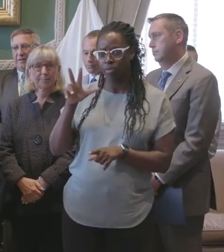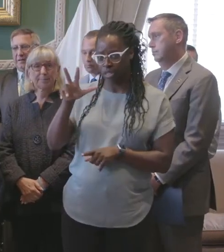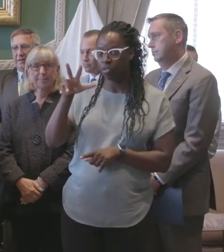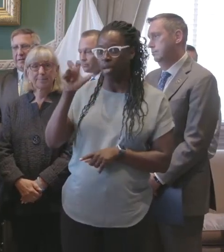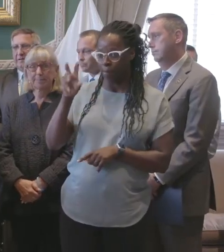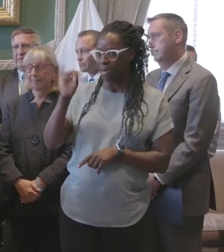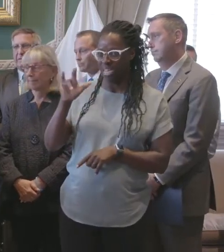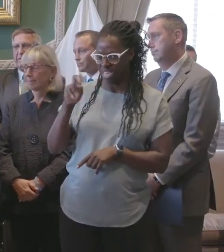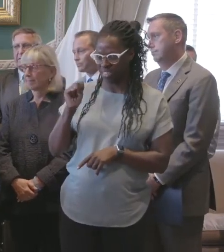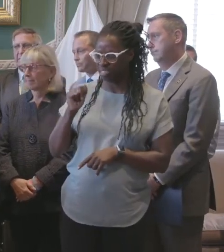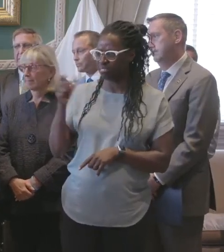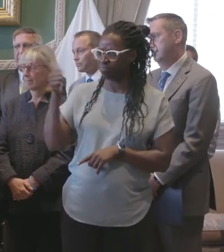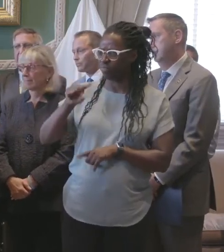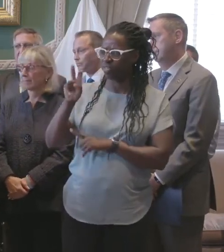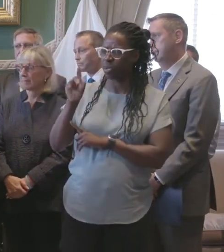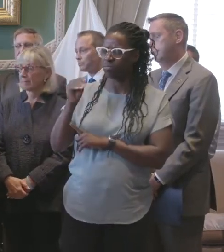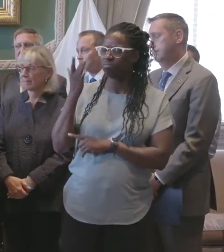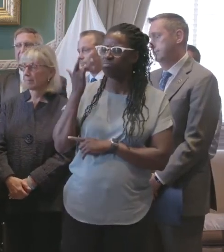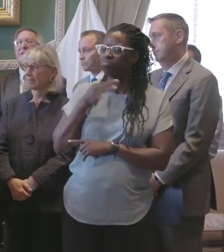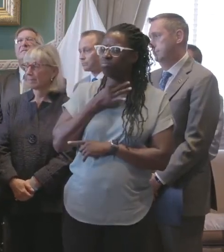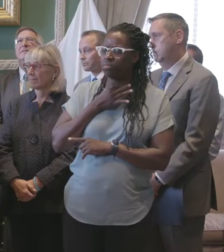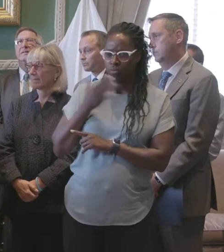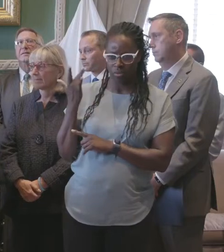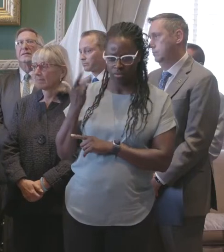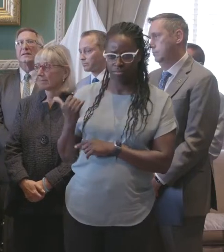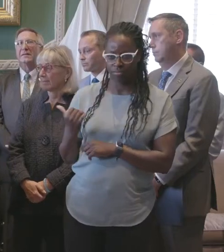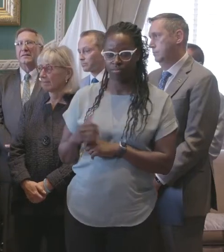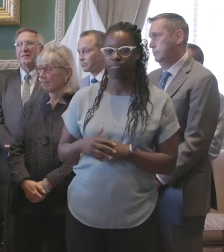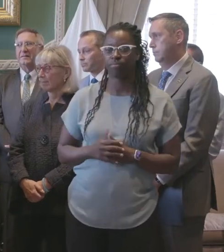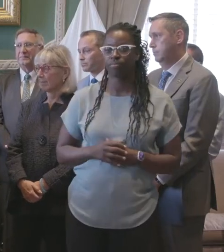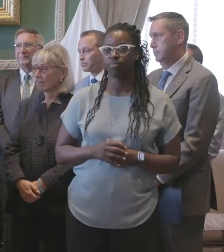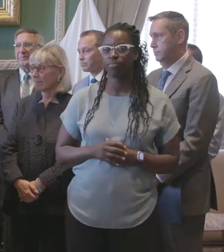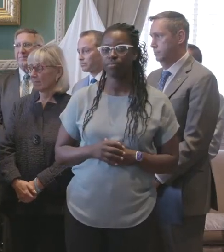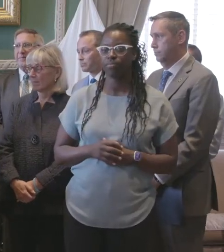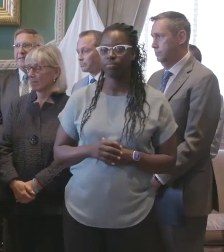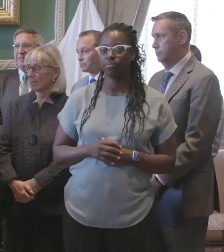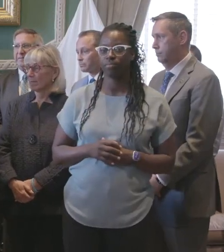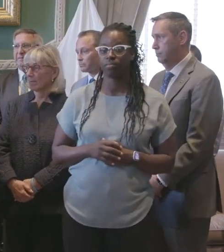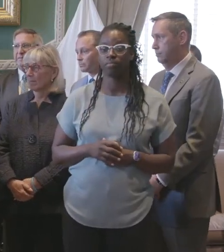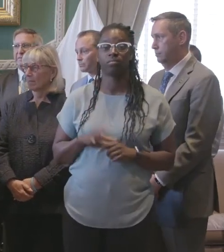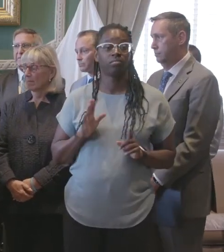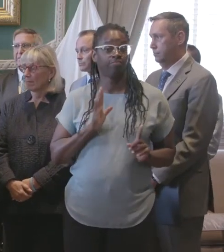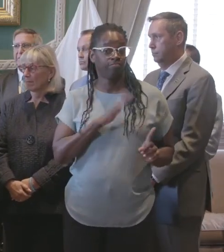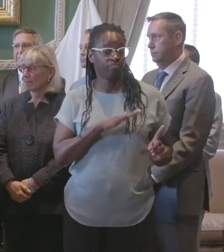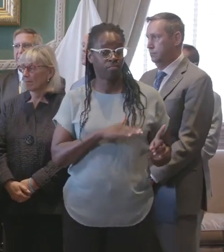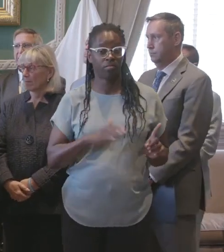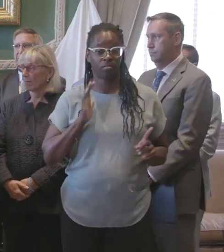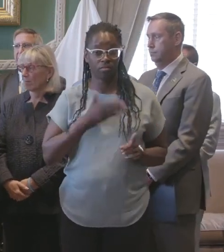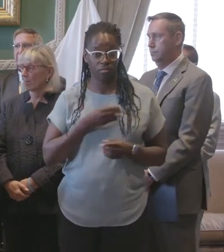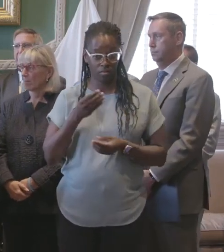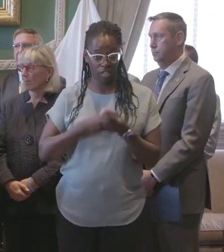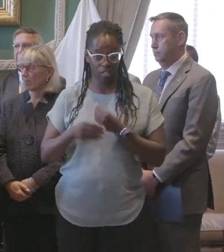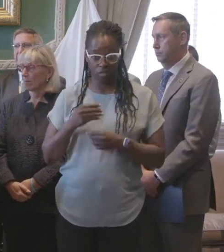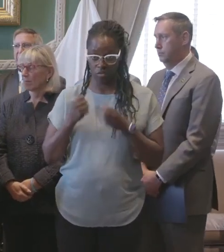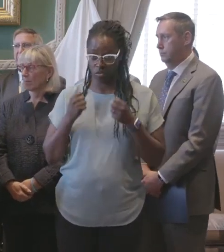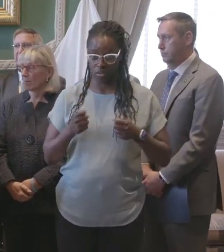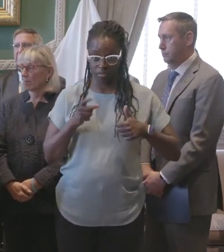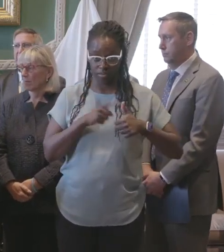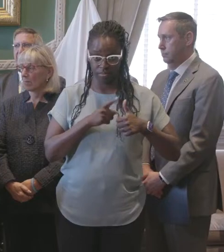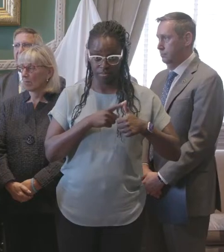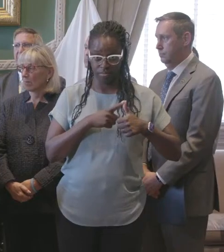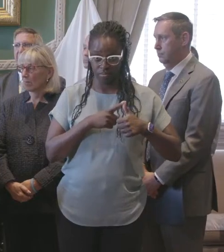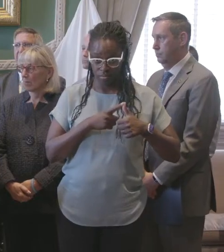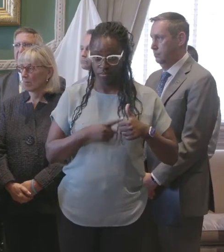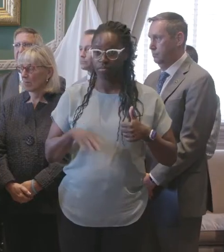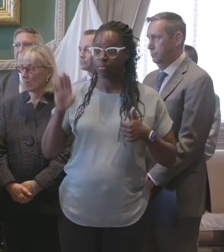areas you were referring from? Yeah, I mean, look, our economy is strong. Our bond rating is excellent. We've got money in